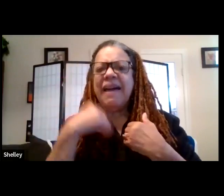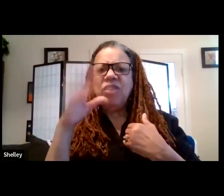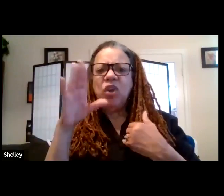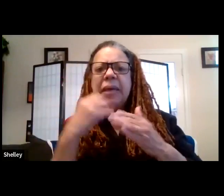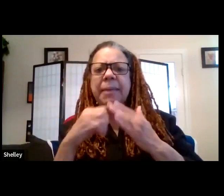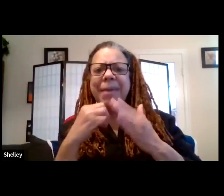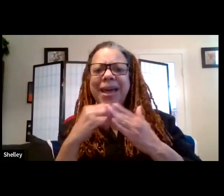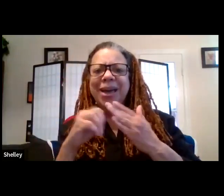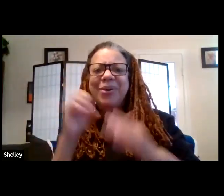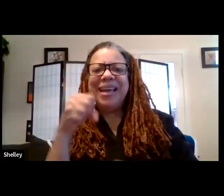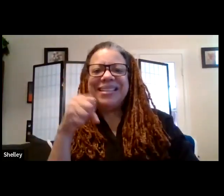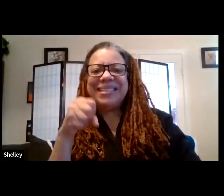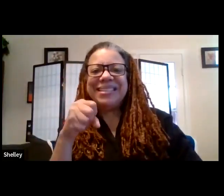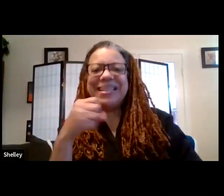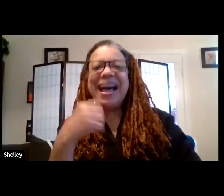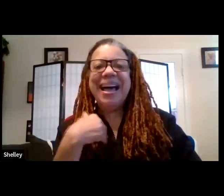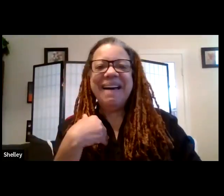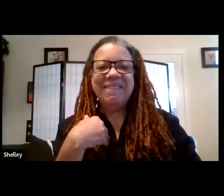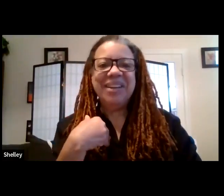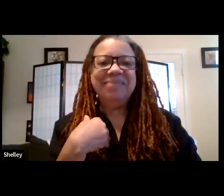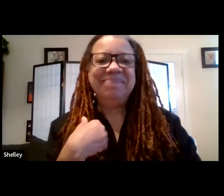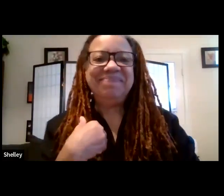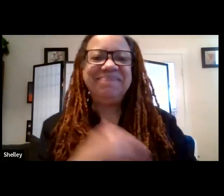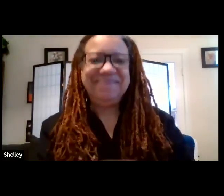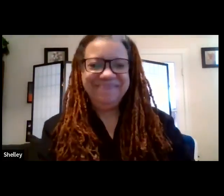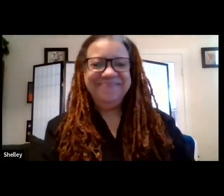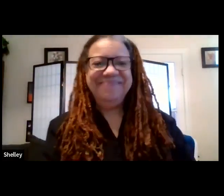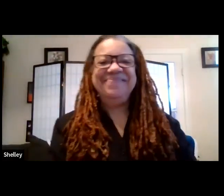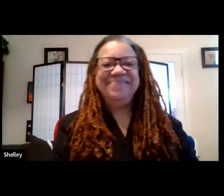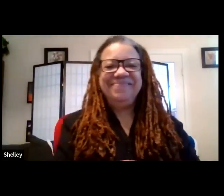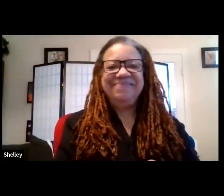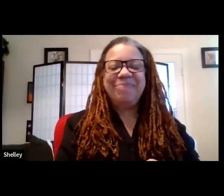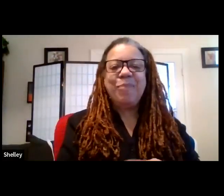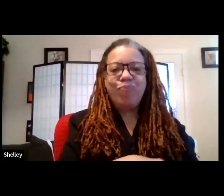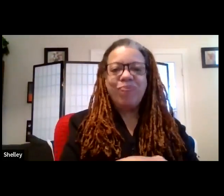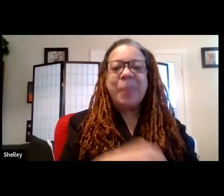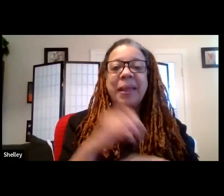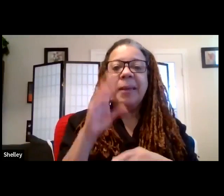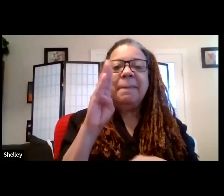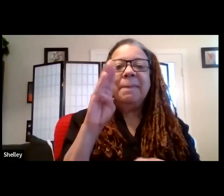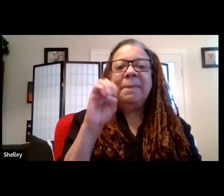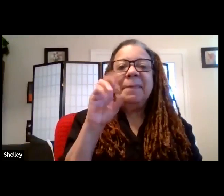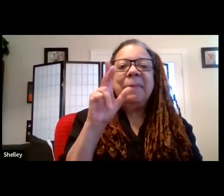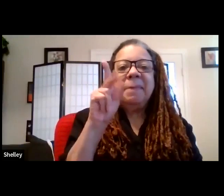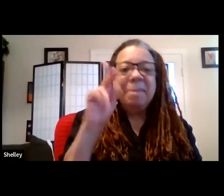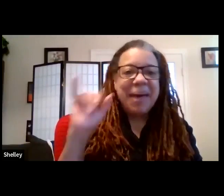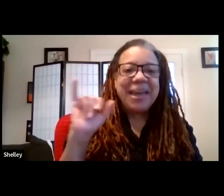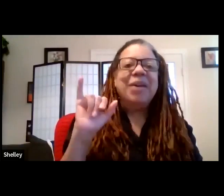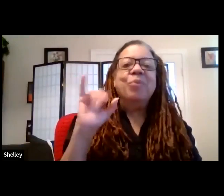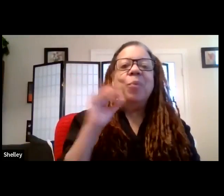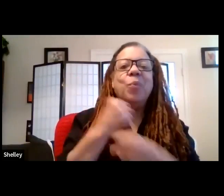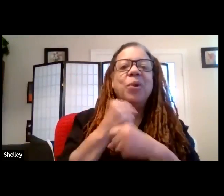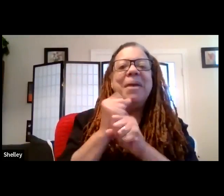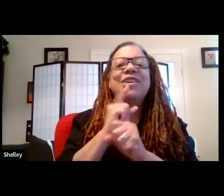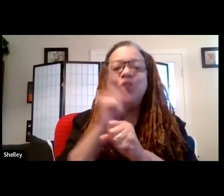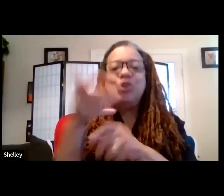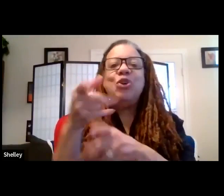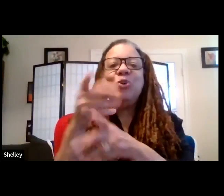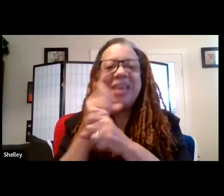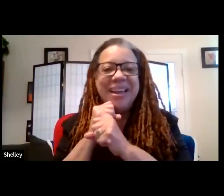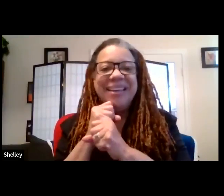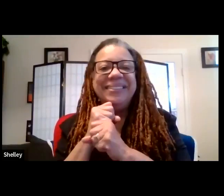email, Rebecca. Okay. Okay. We have it Thank too, you. Becky. Sure We that share that in we'll the make class. sure that we get it to you. Yes.